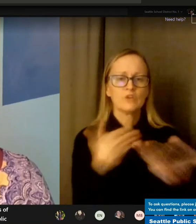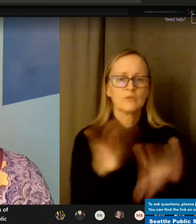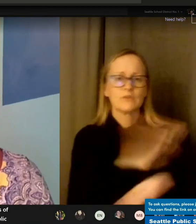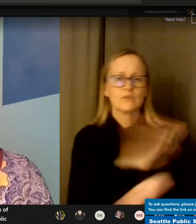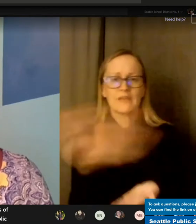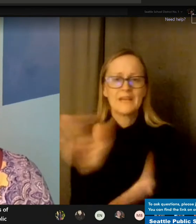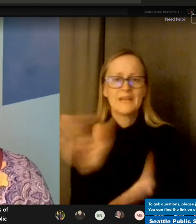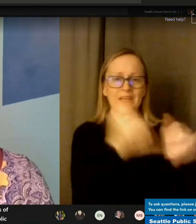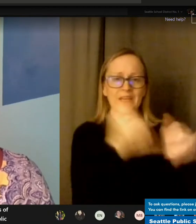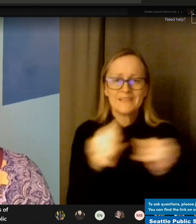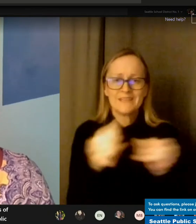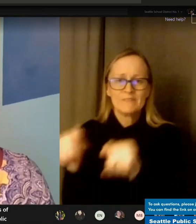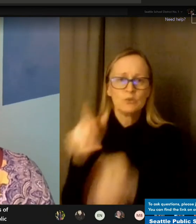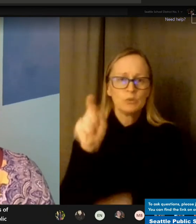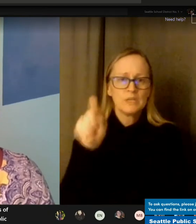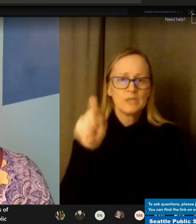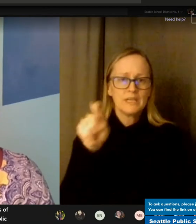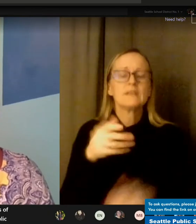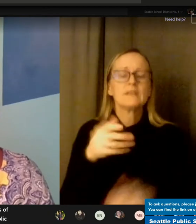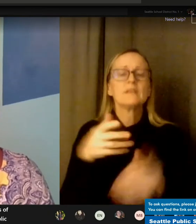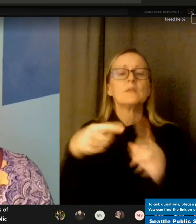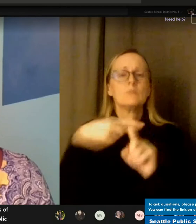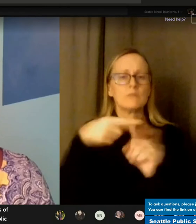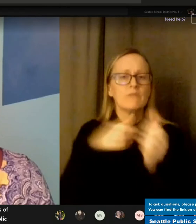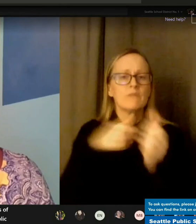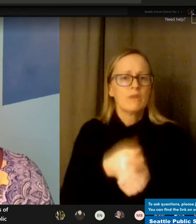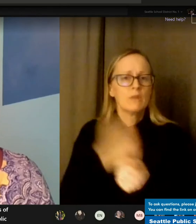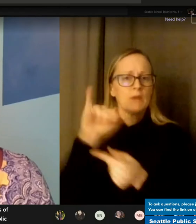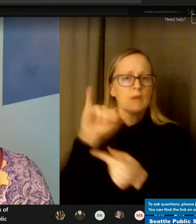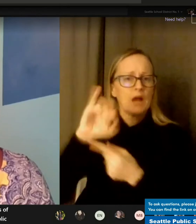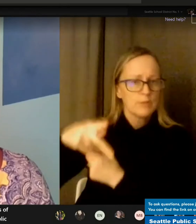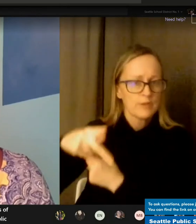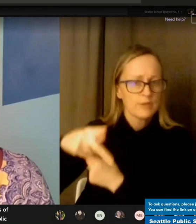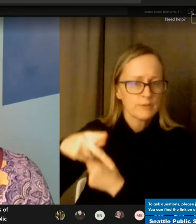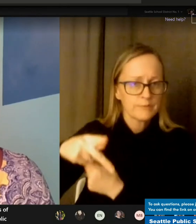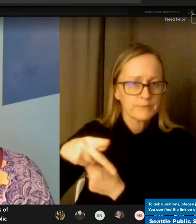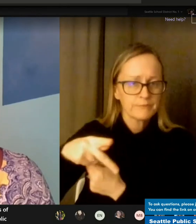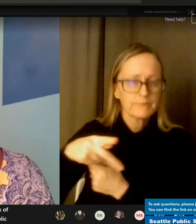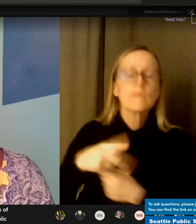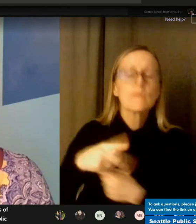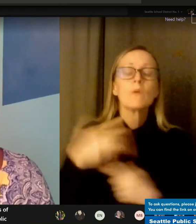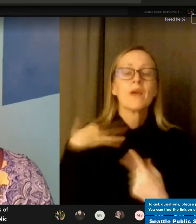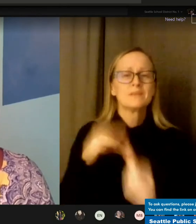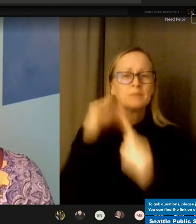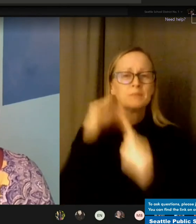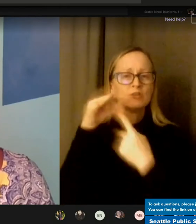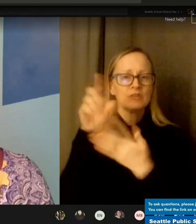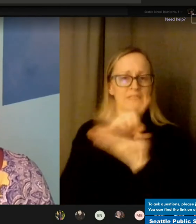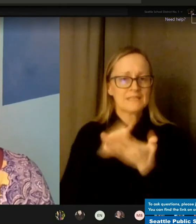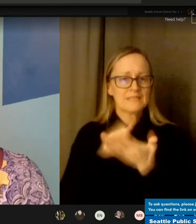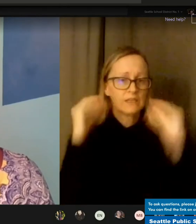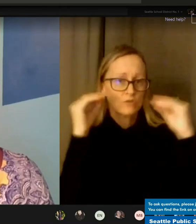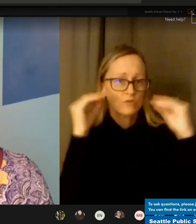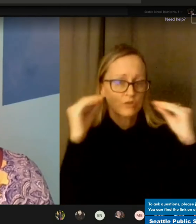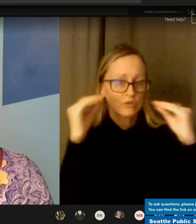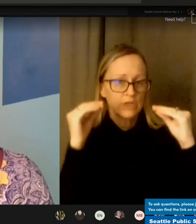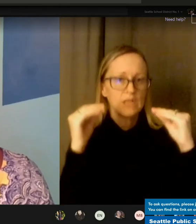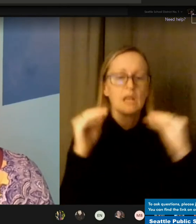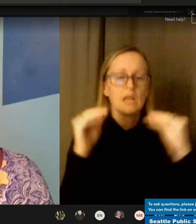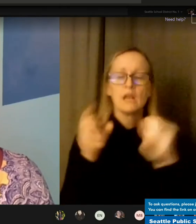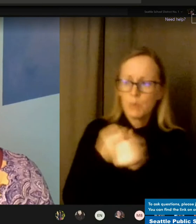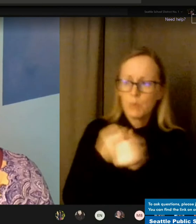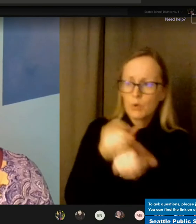IEPs. Building teams are providing specially designed instruction and supporting students as they access